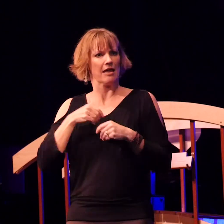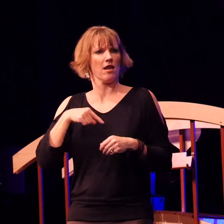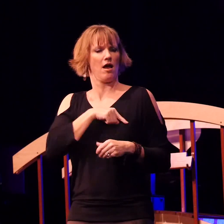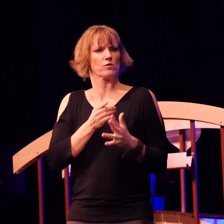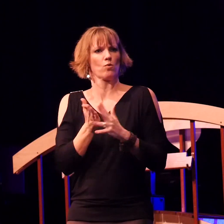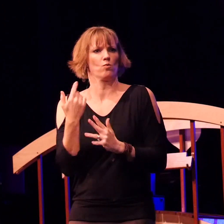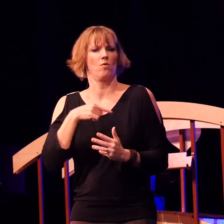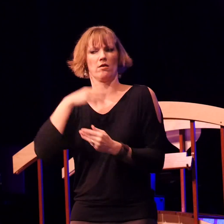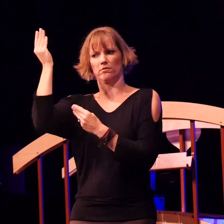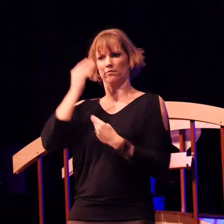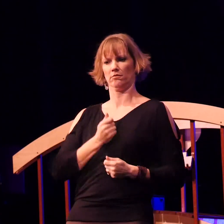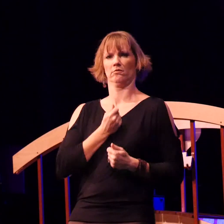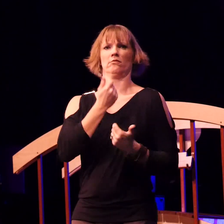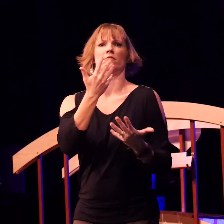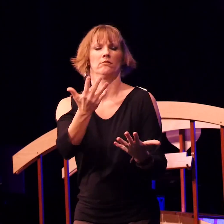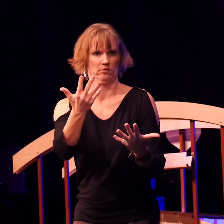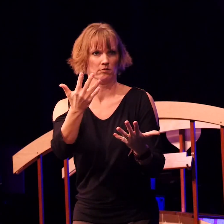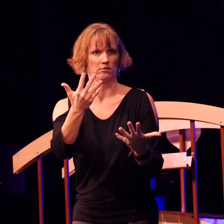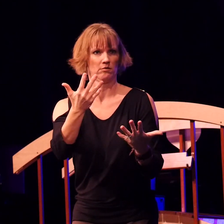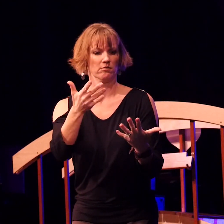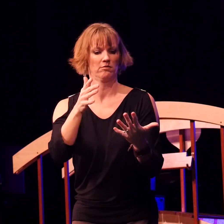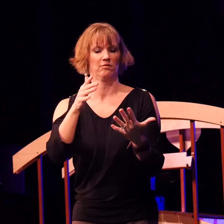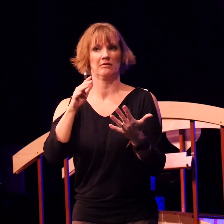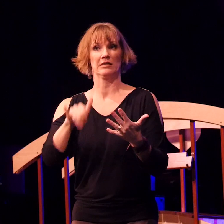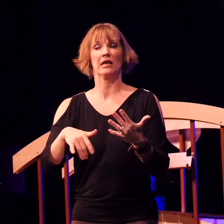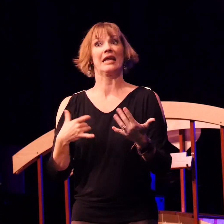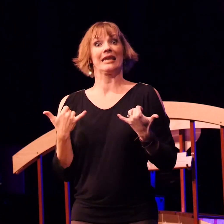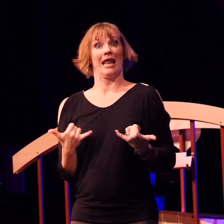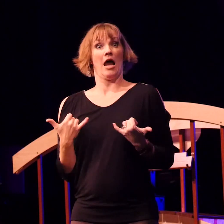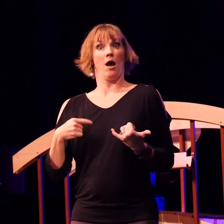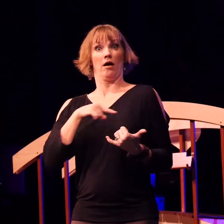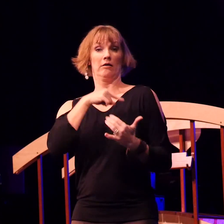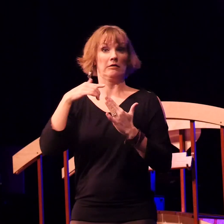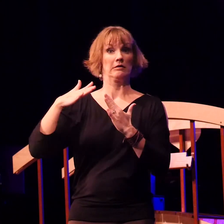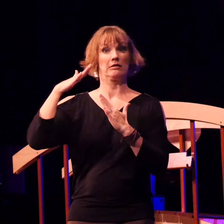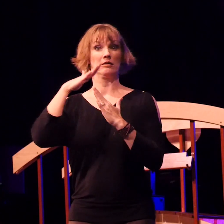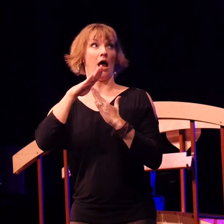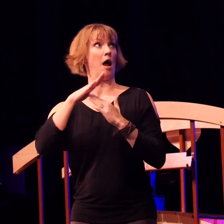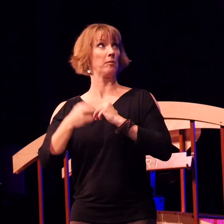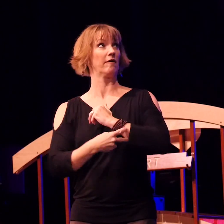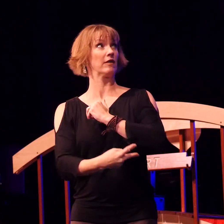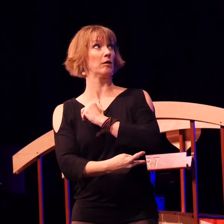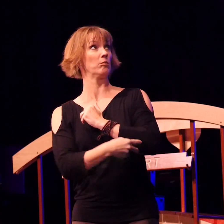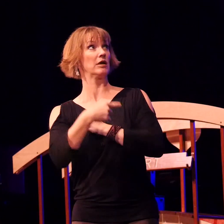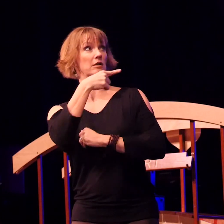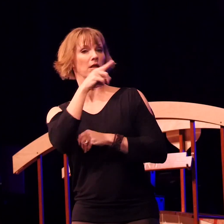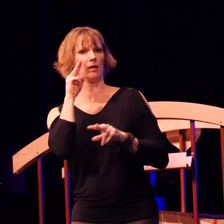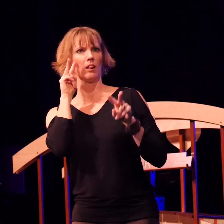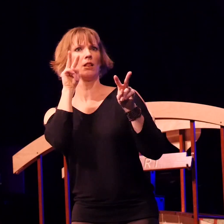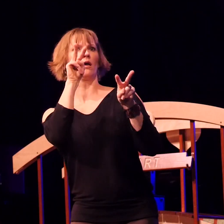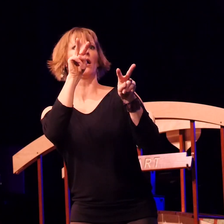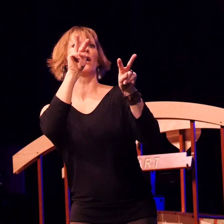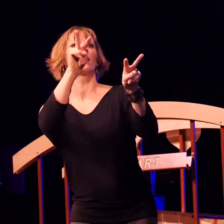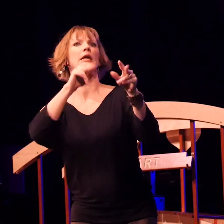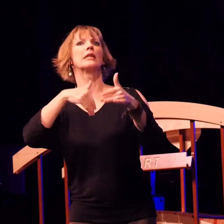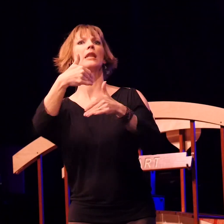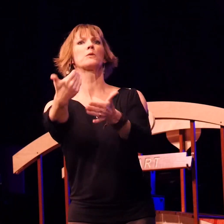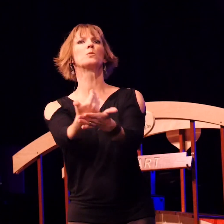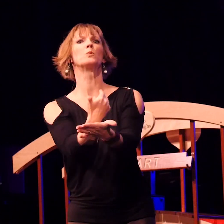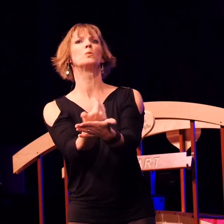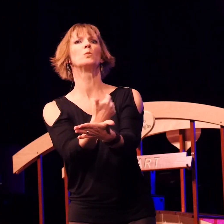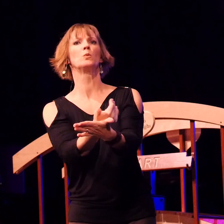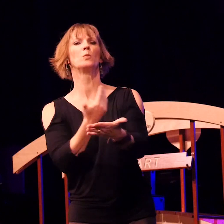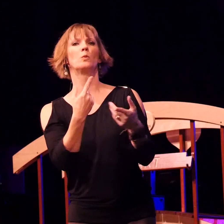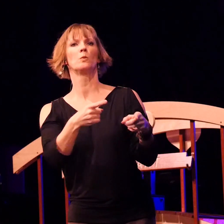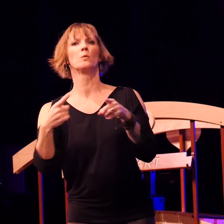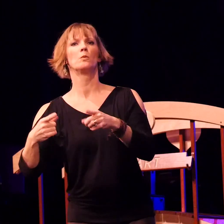And so then we're right at the crest of this bridge, looking forward into what we sense is the new,